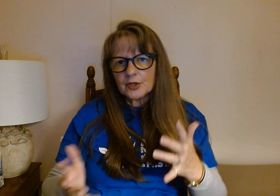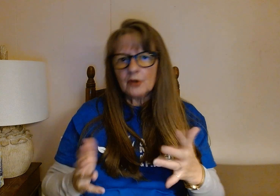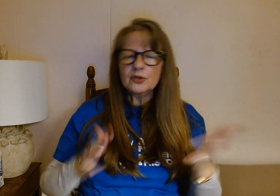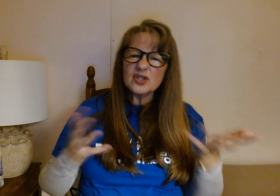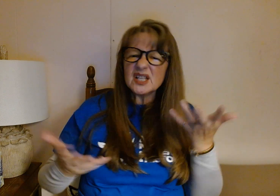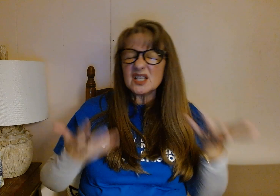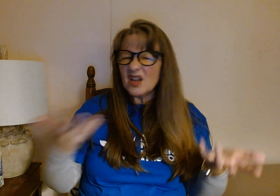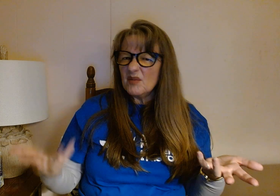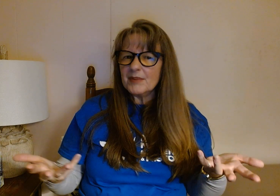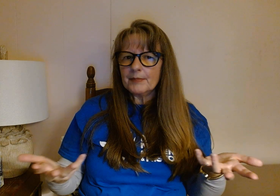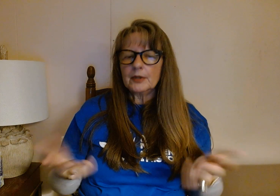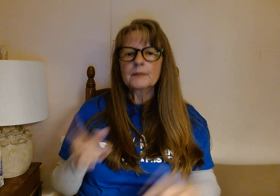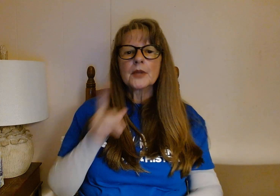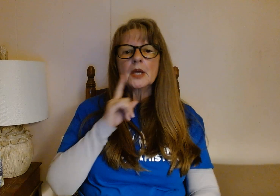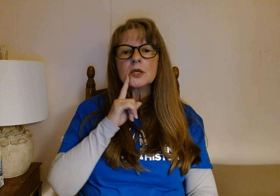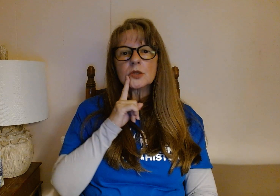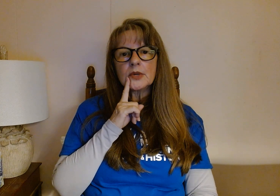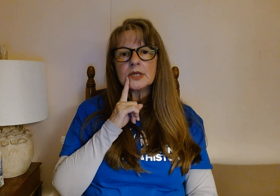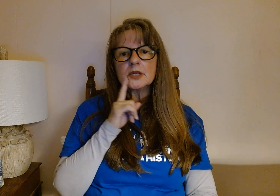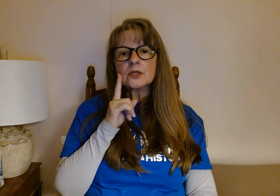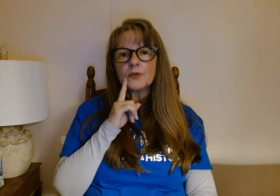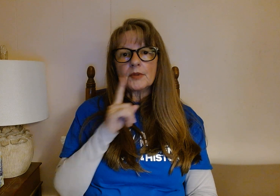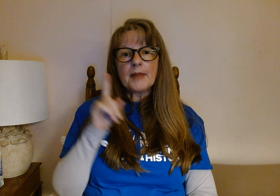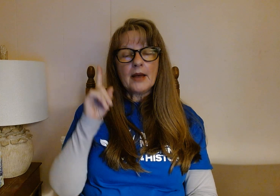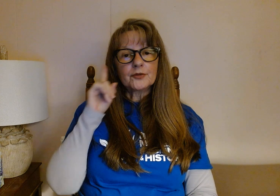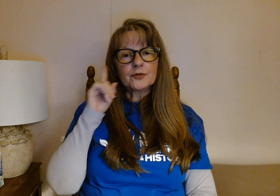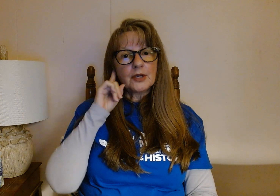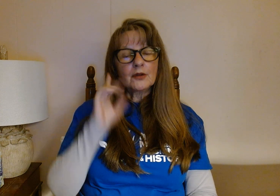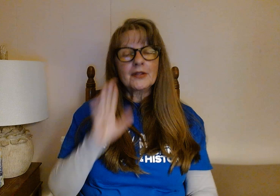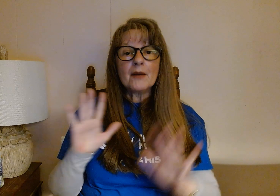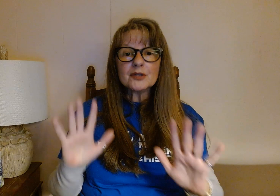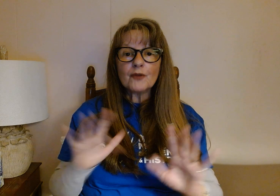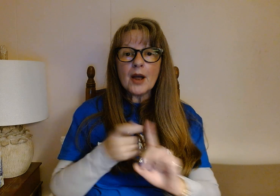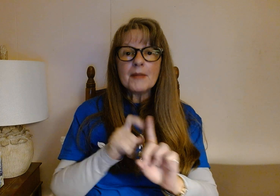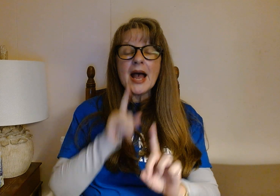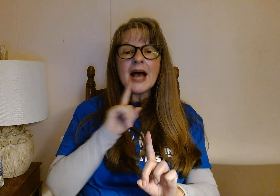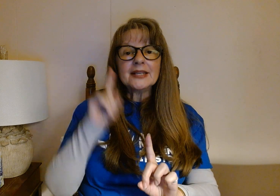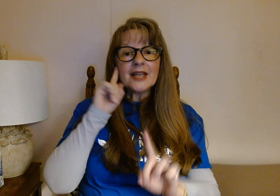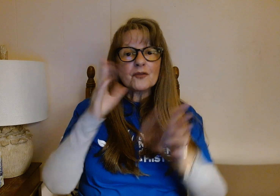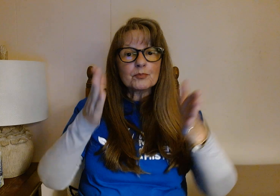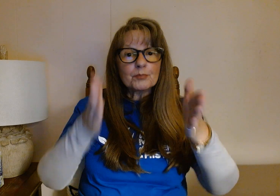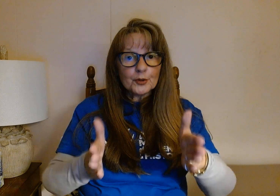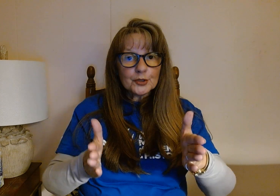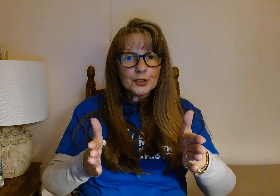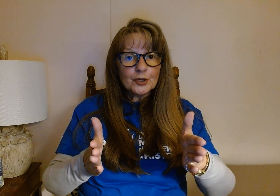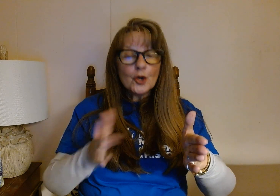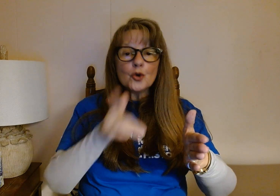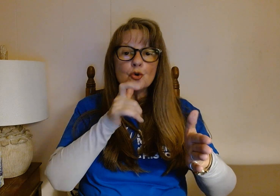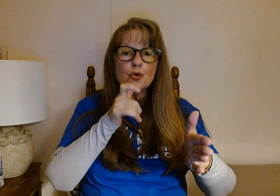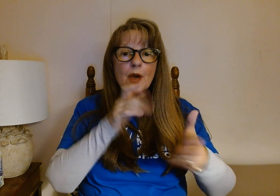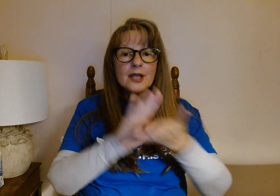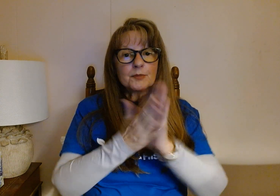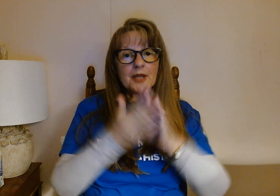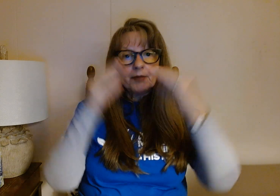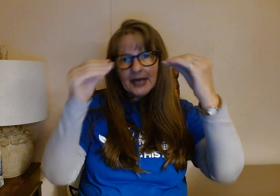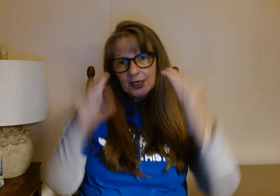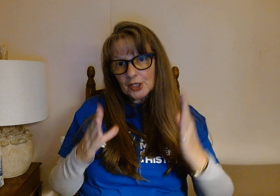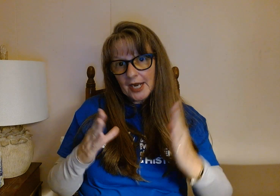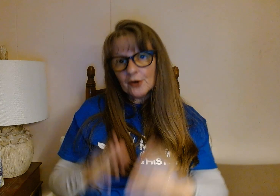usually say salt and pepper. So it is from the mouth to the ear. And that was from a deaf person who has become an educator.